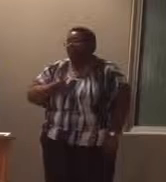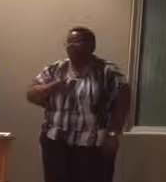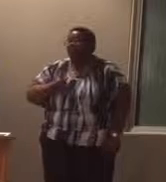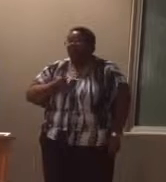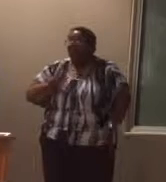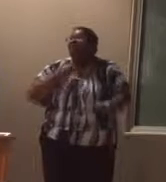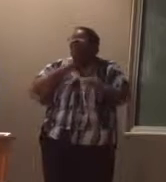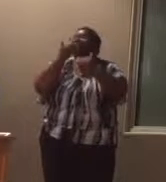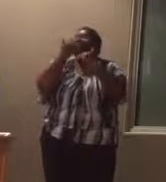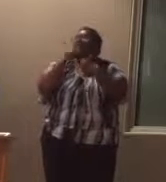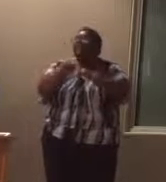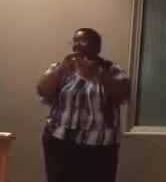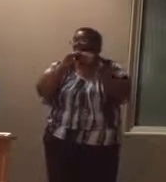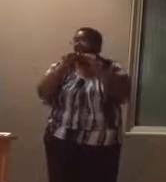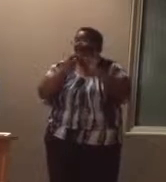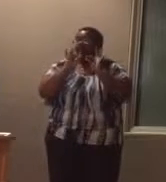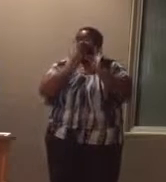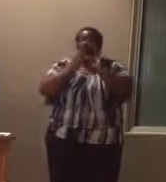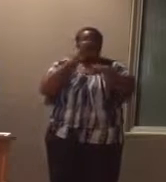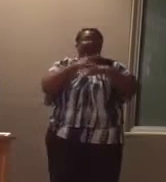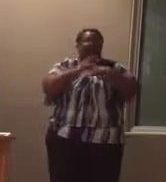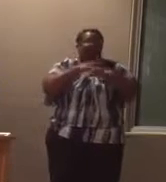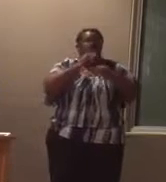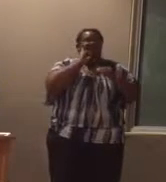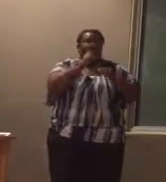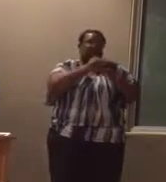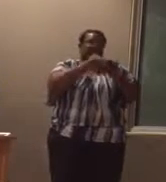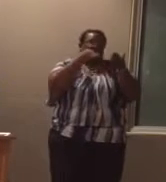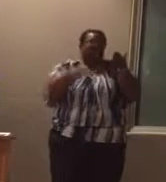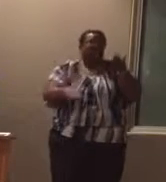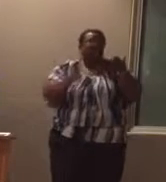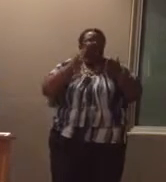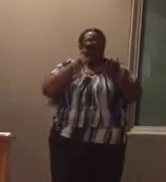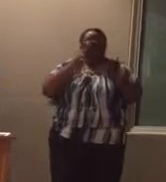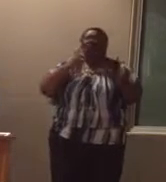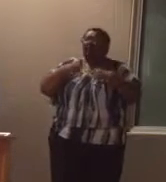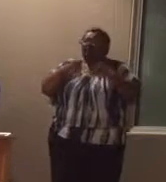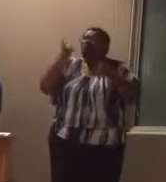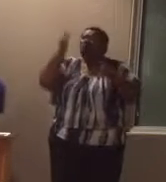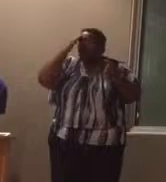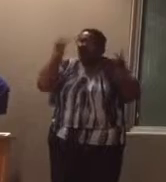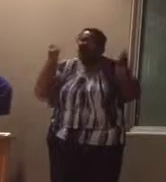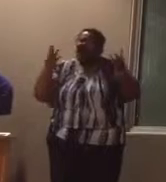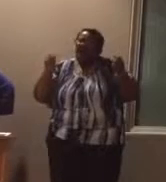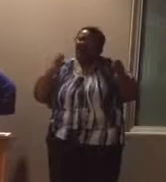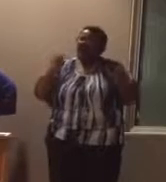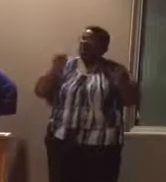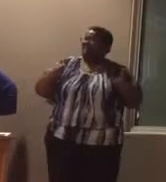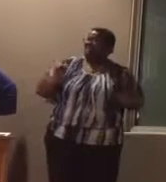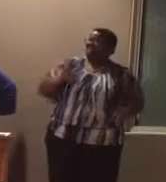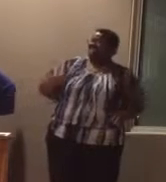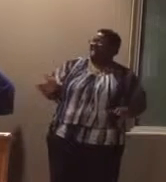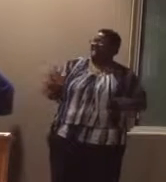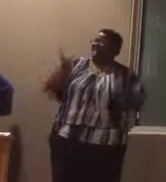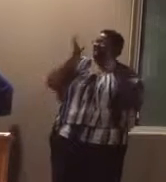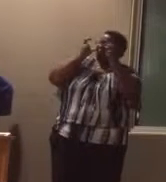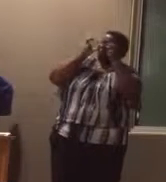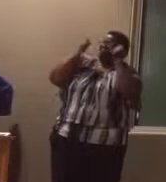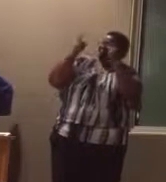in the world available to do everything. In truth, we have a limited number of interpreters to provide to students. And we know that